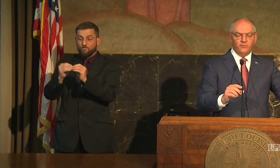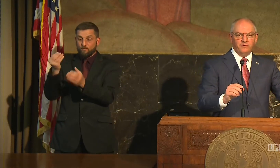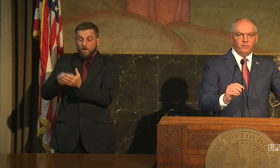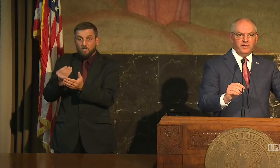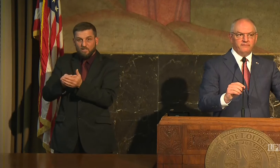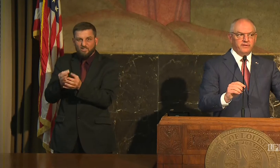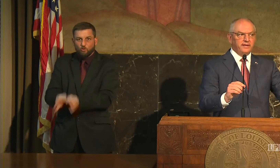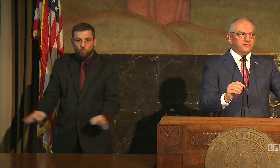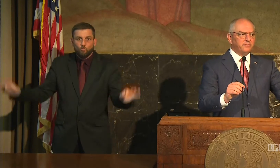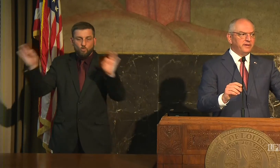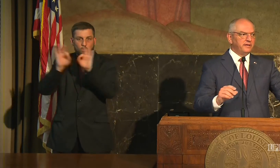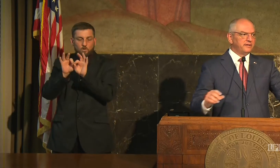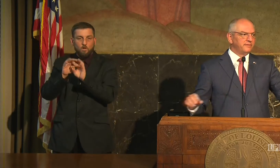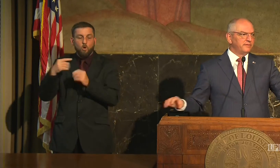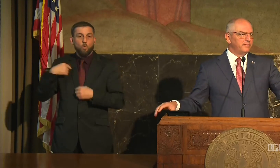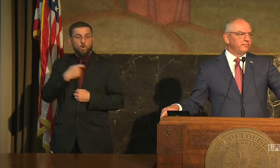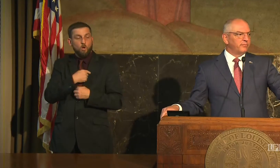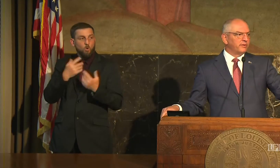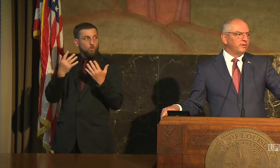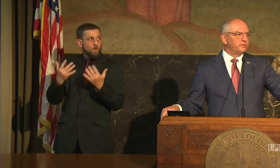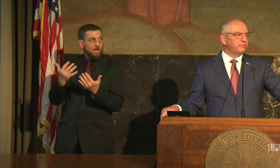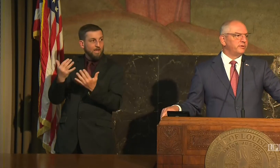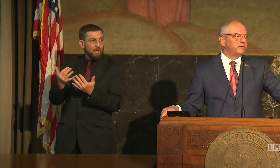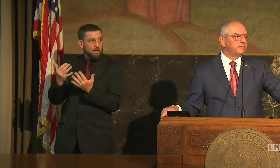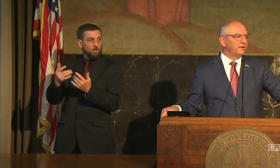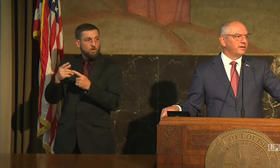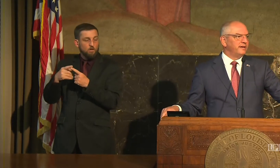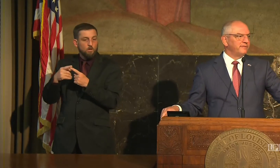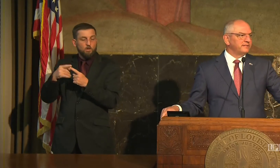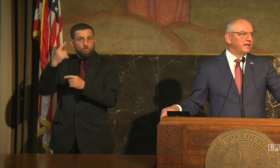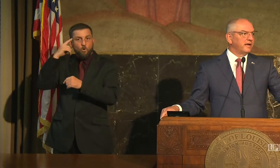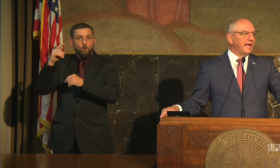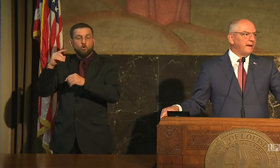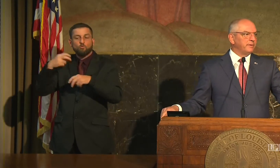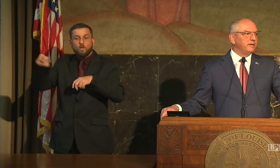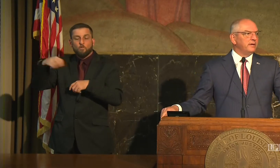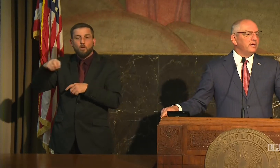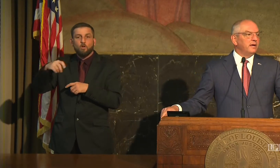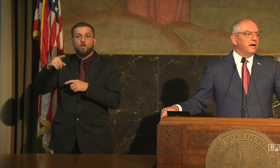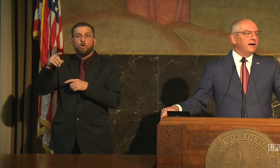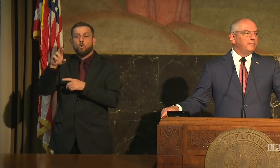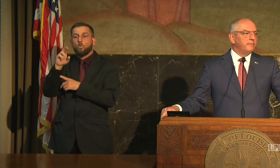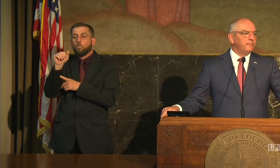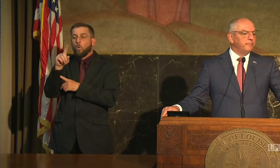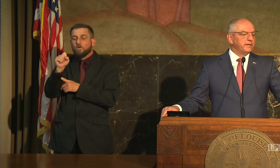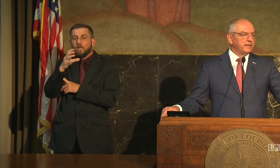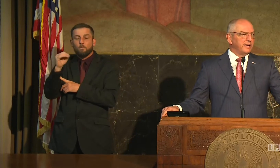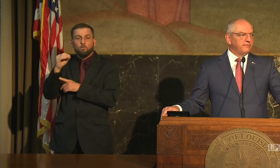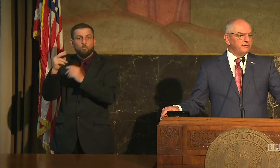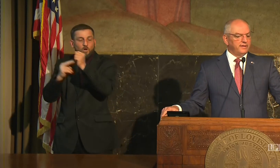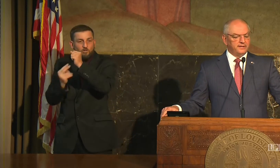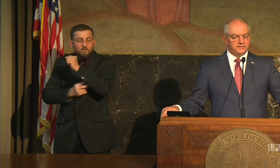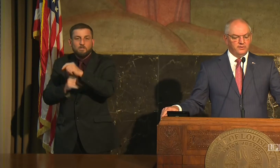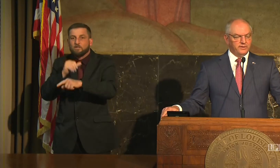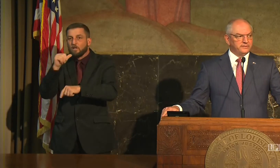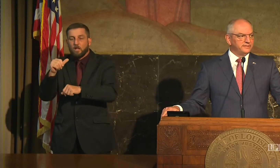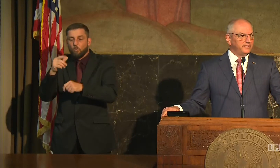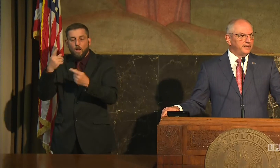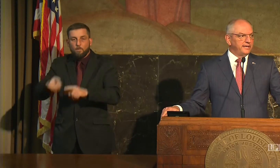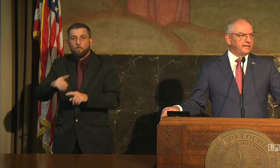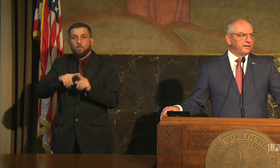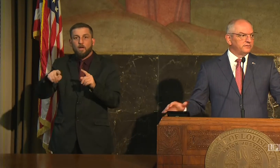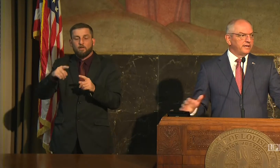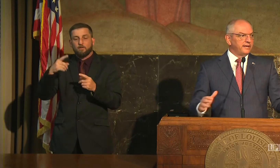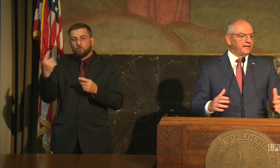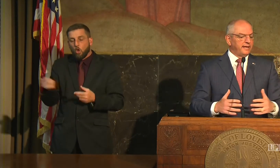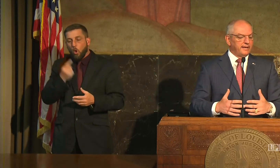I think we've waited for the Easter Bunny to bring roads and bridges long enough. That's not going to happen. But the devil, as always, is